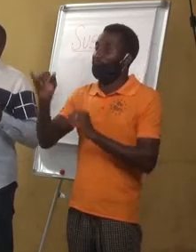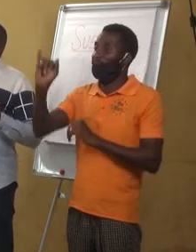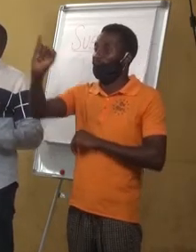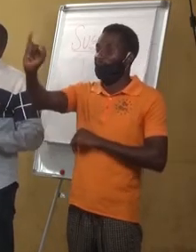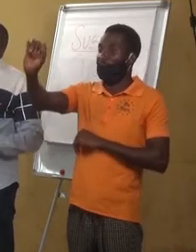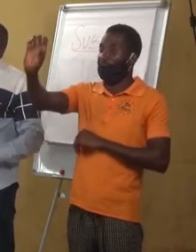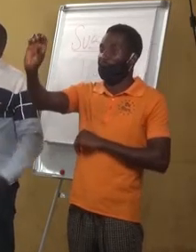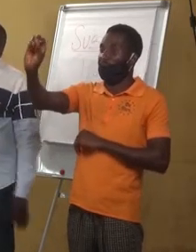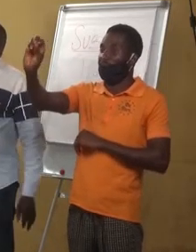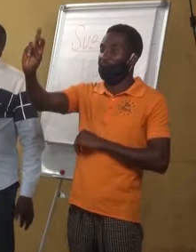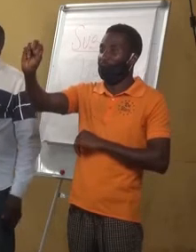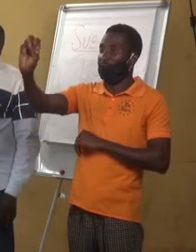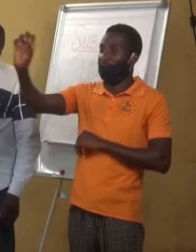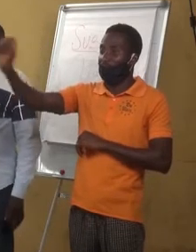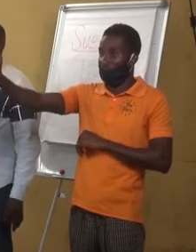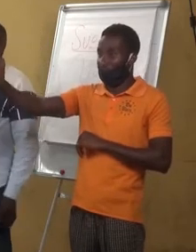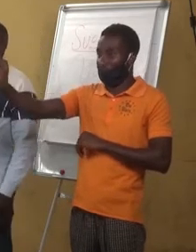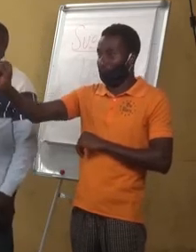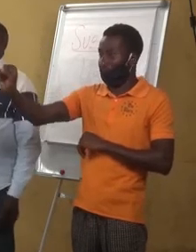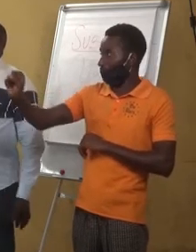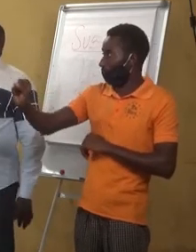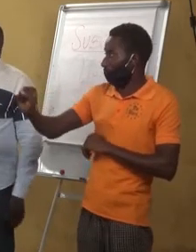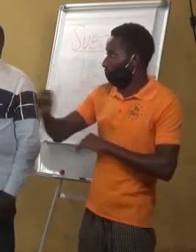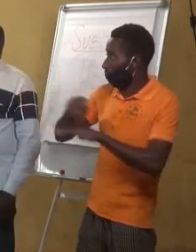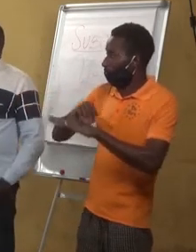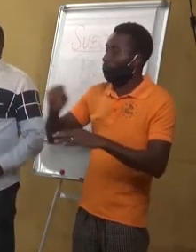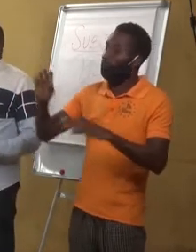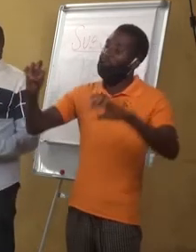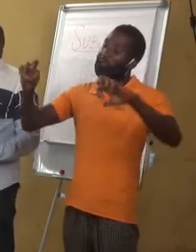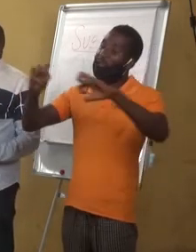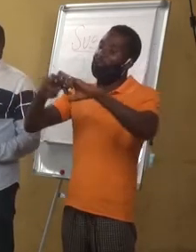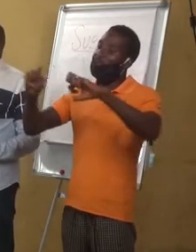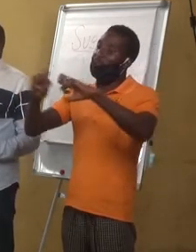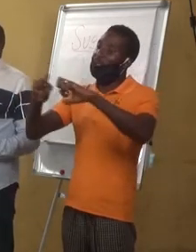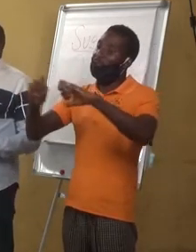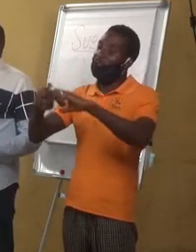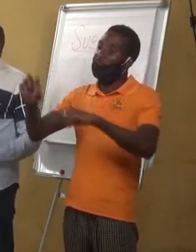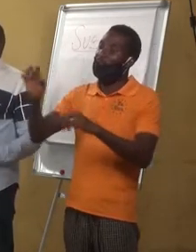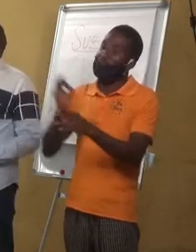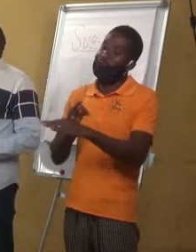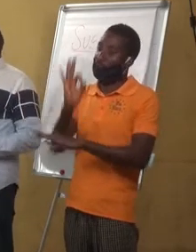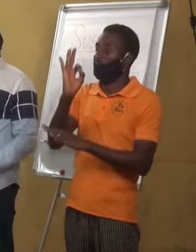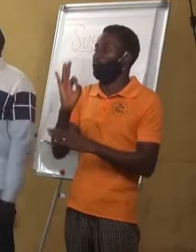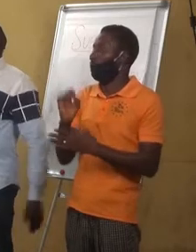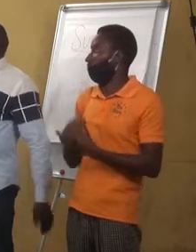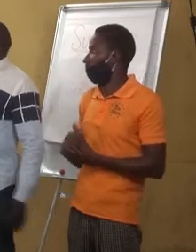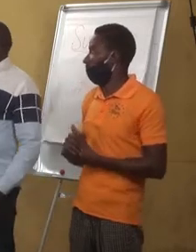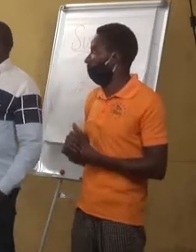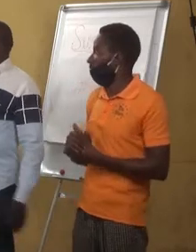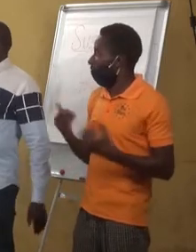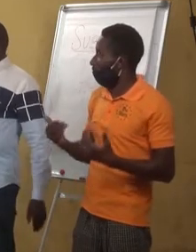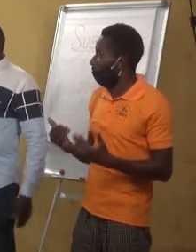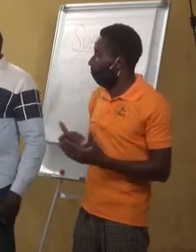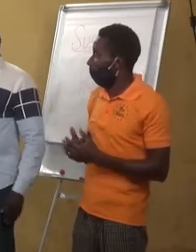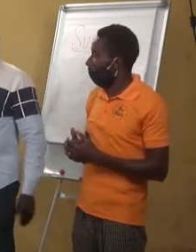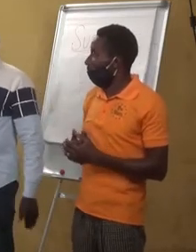talk about what we refer to as electrostatic force, according to the law of electrostatic induction in physics.